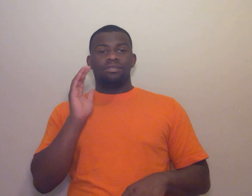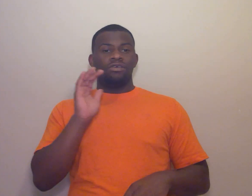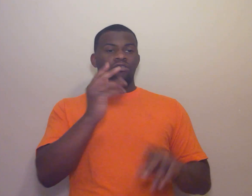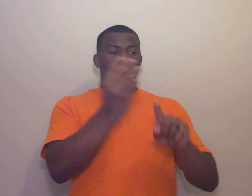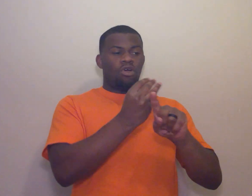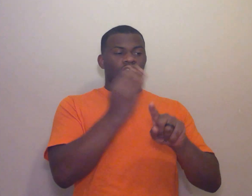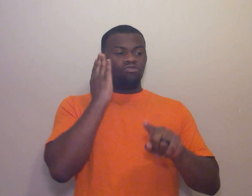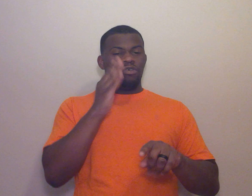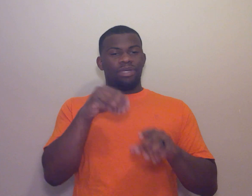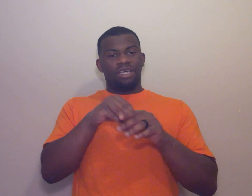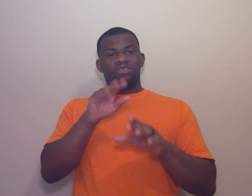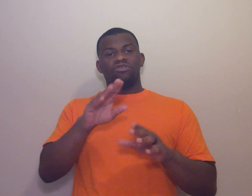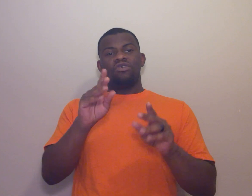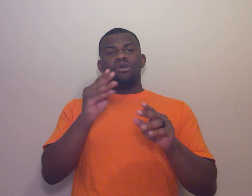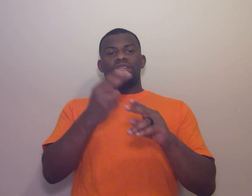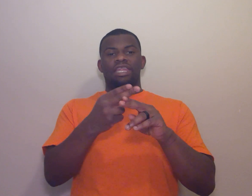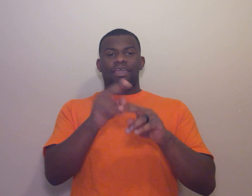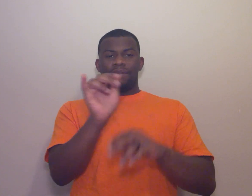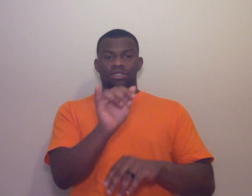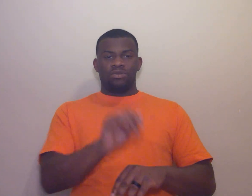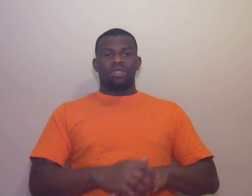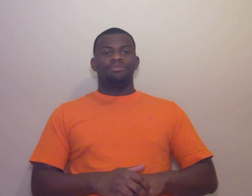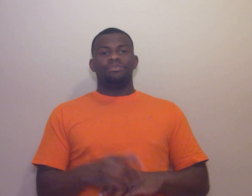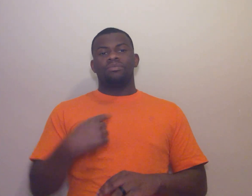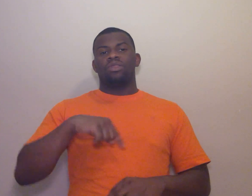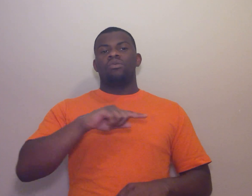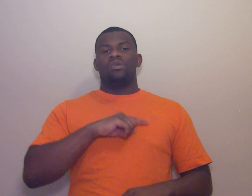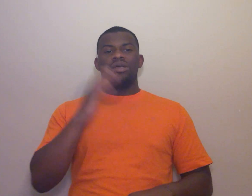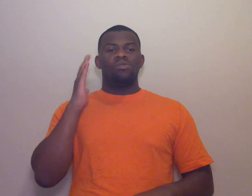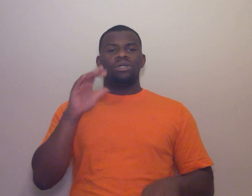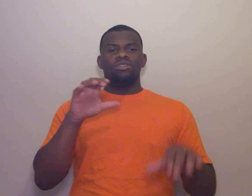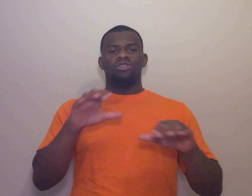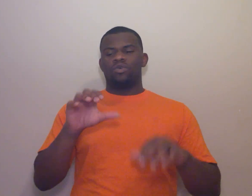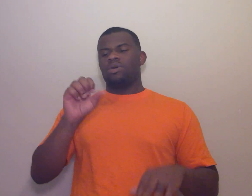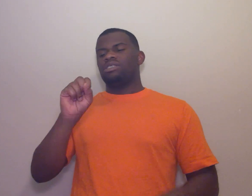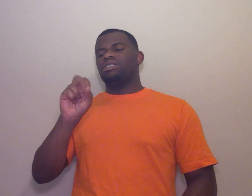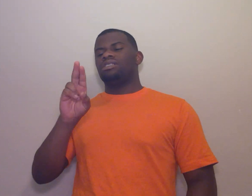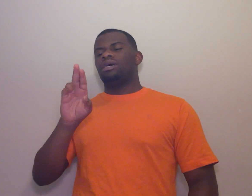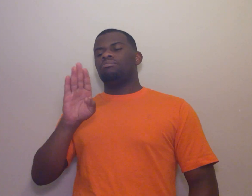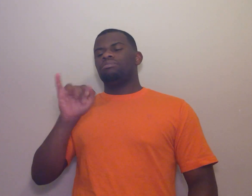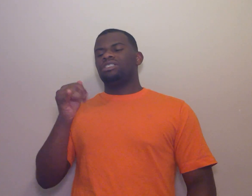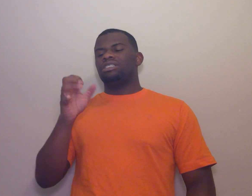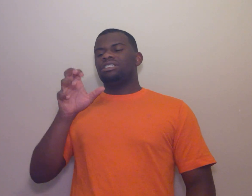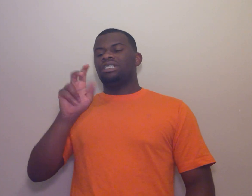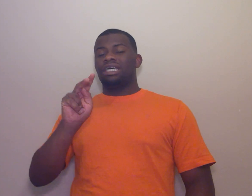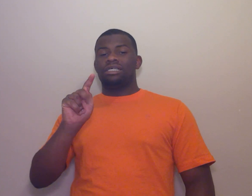we don't want to do that. We're going to do a subject to. So what's the subject to? I'm glad you asked.